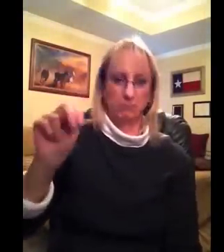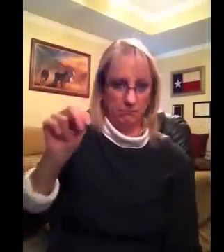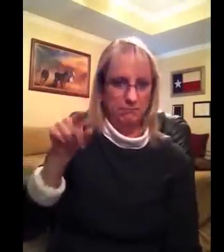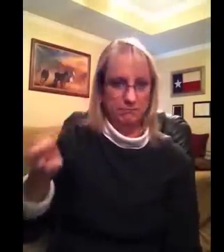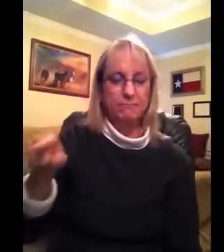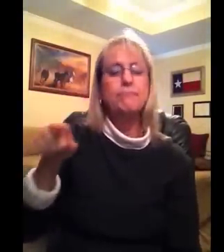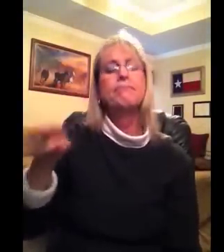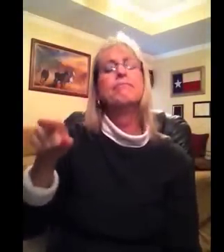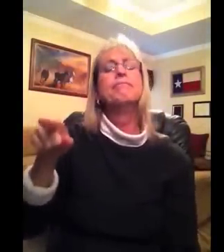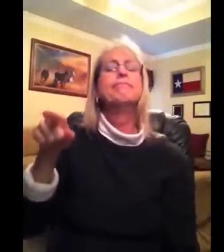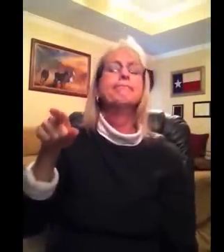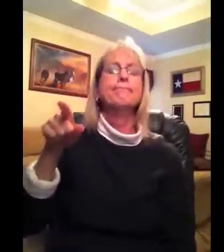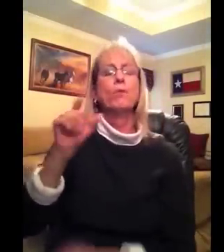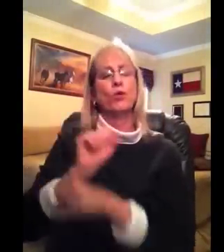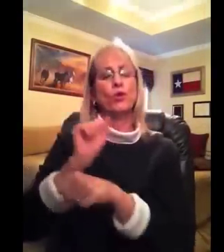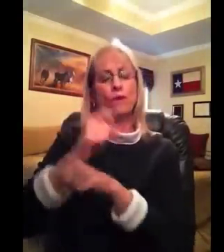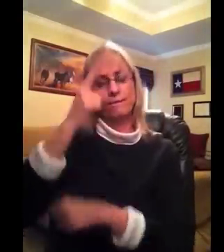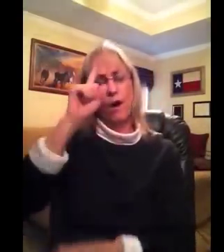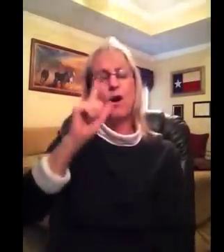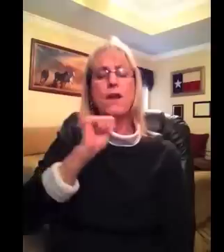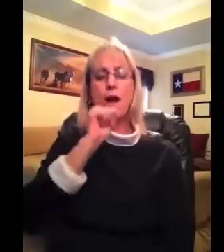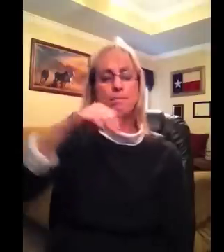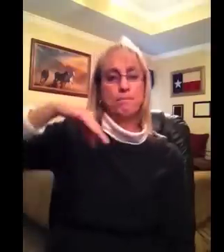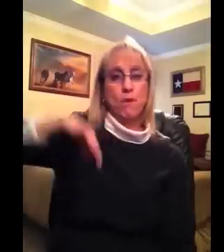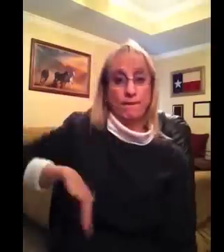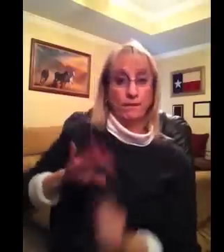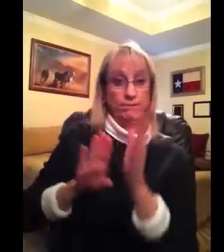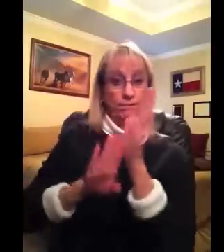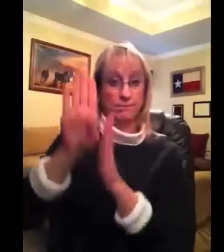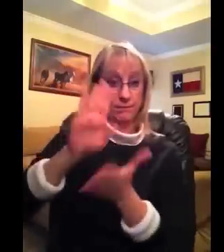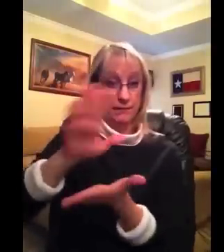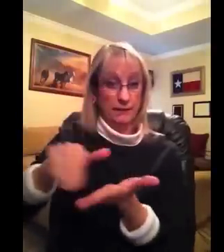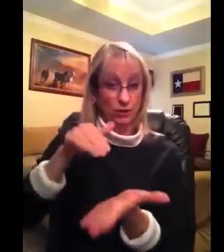part of their nonprofit development center.